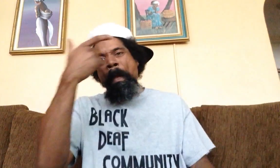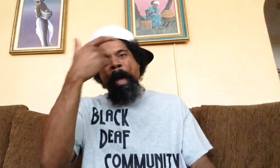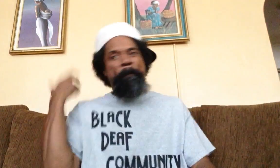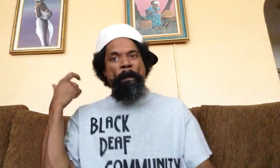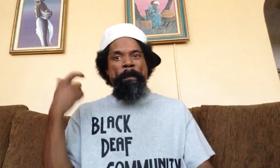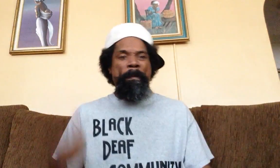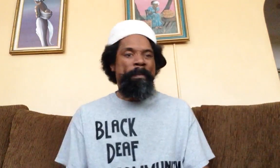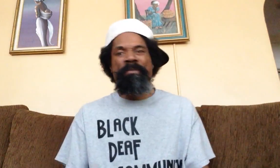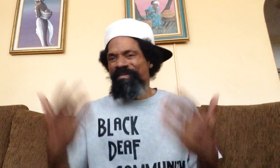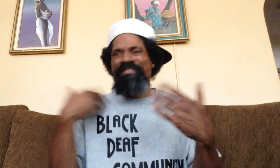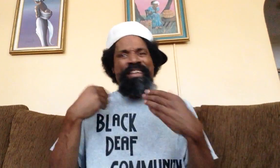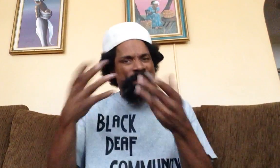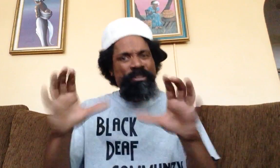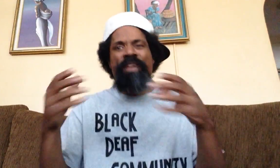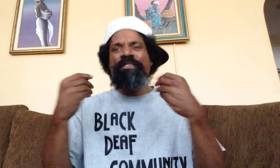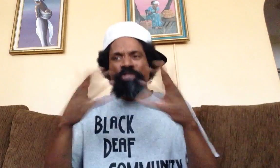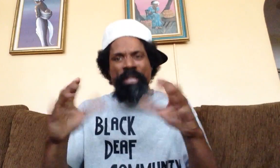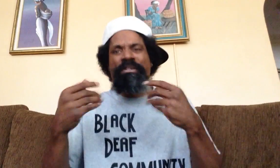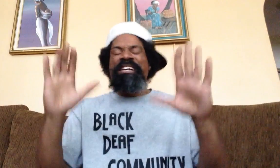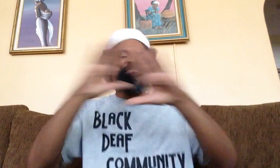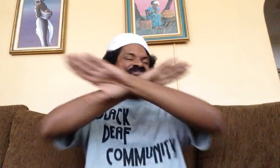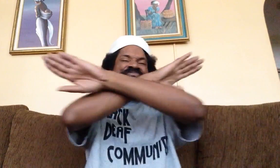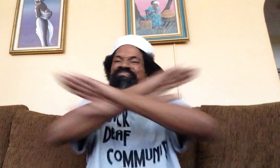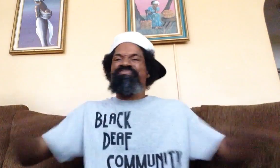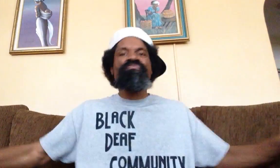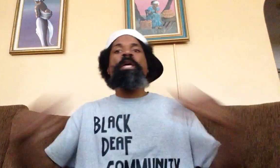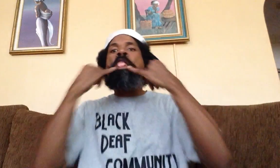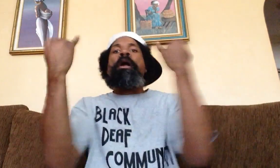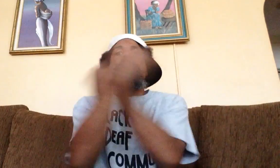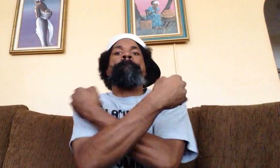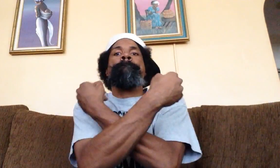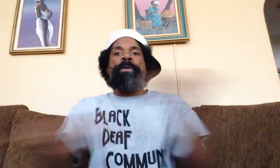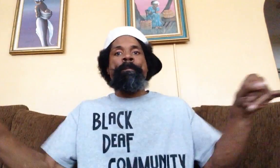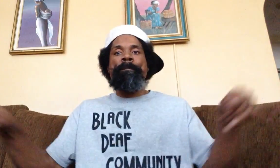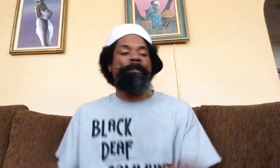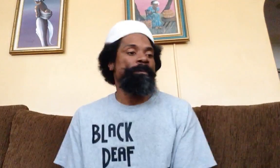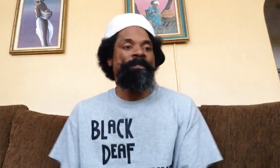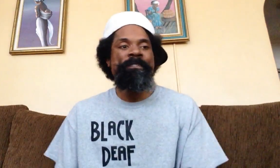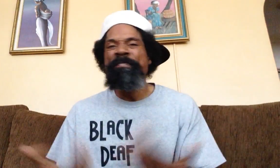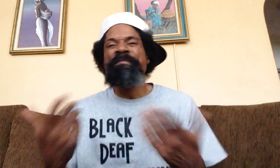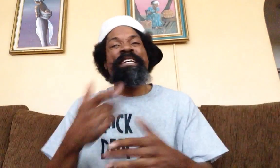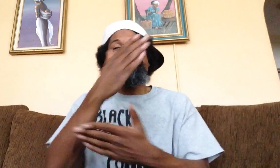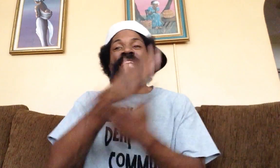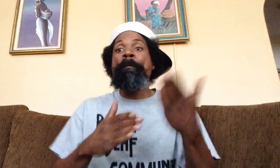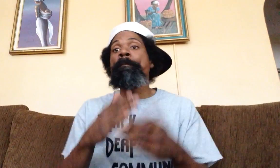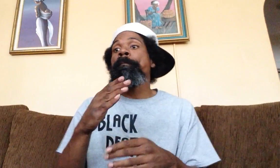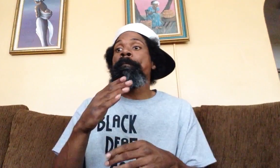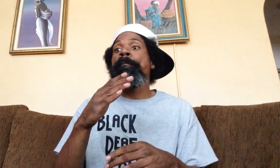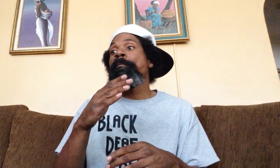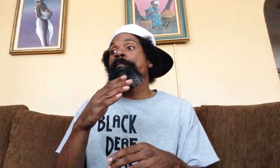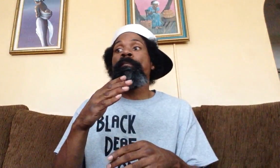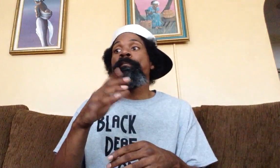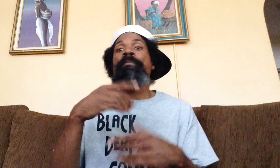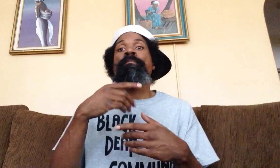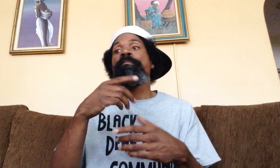accomplished, it cost him. It cost him that he wasn't a beloved character in the history of